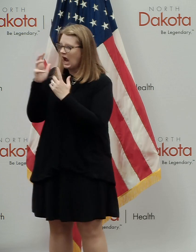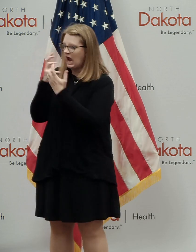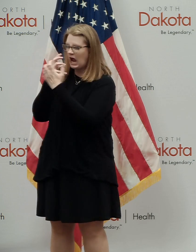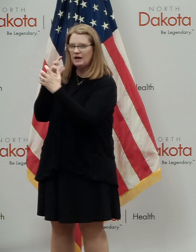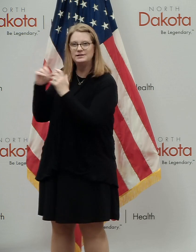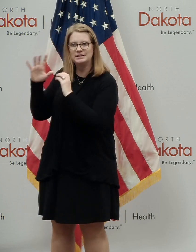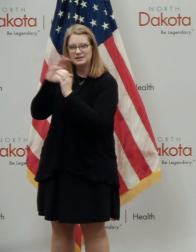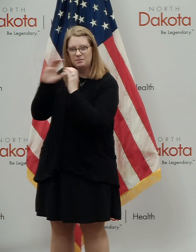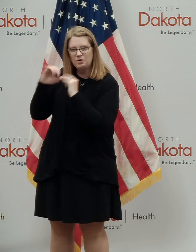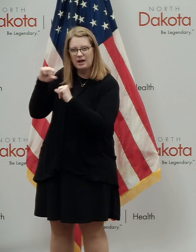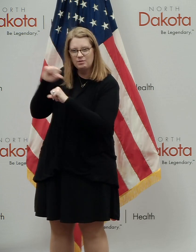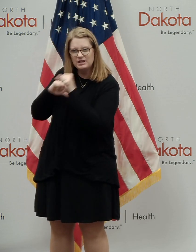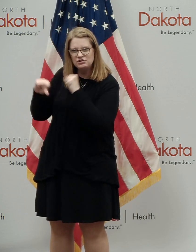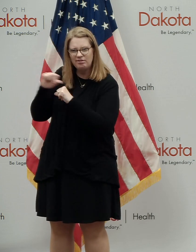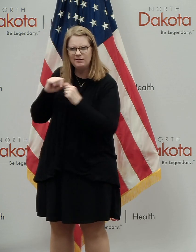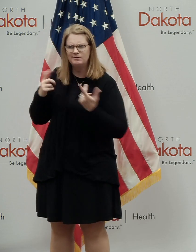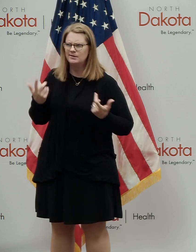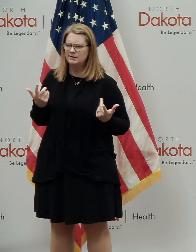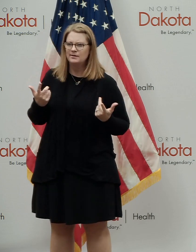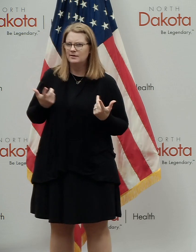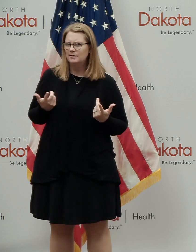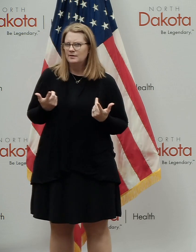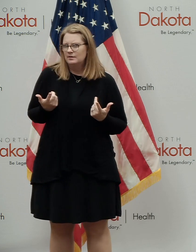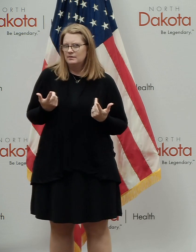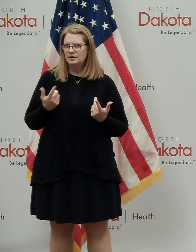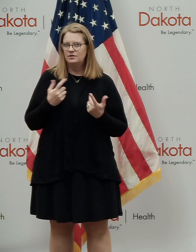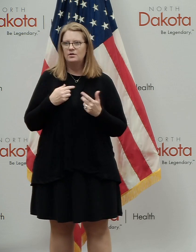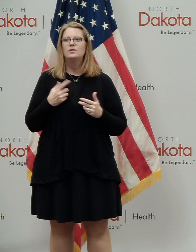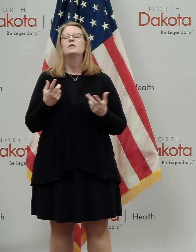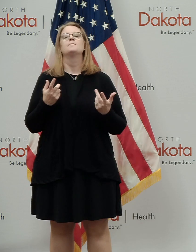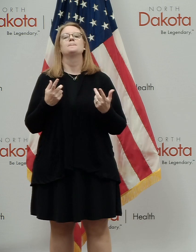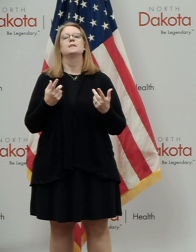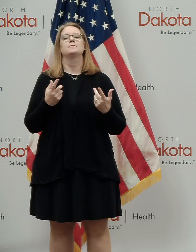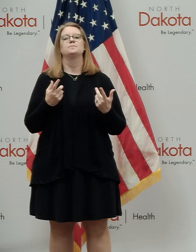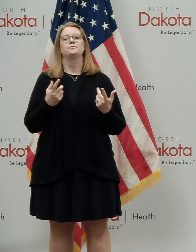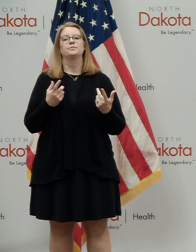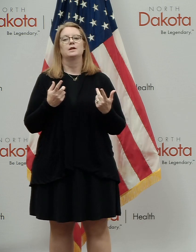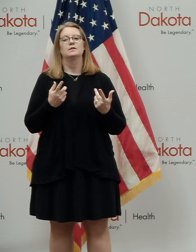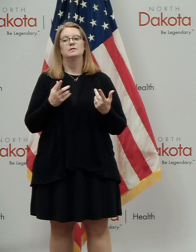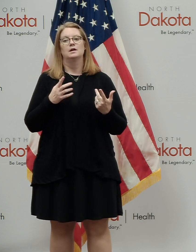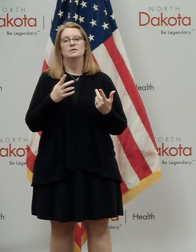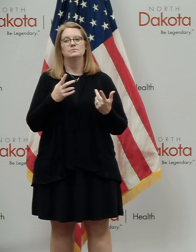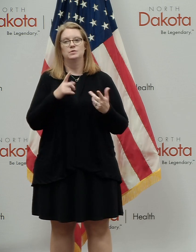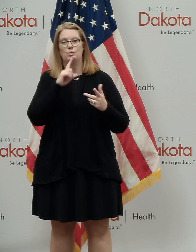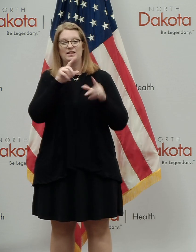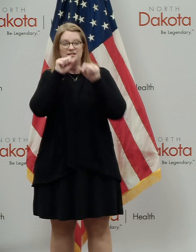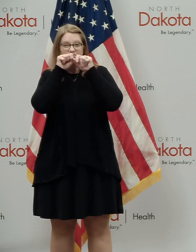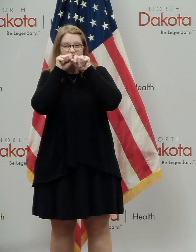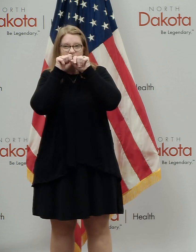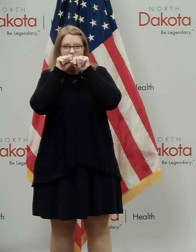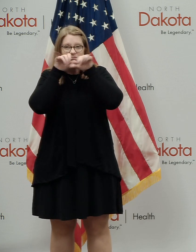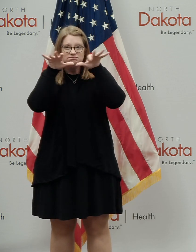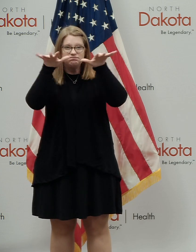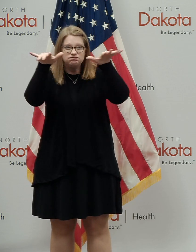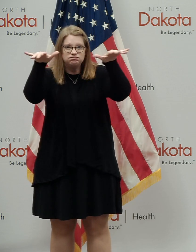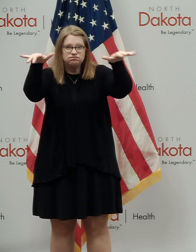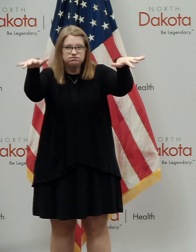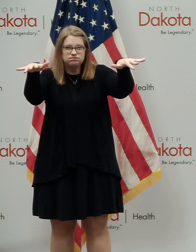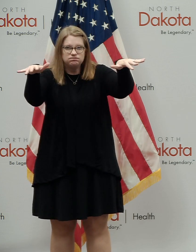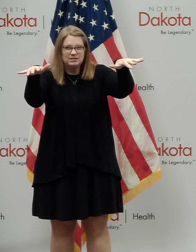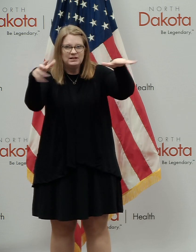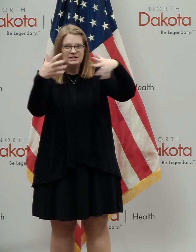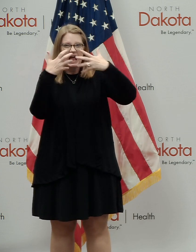noises, then people have to talk louder to be heard. They're potentially emitting more virus in